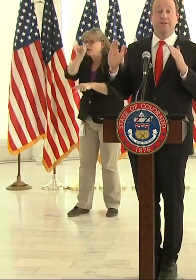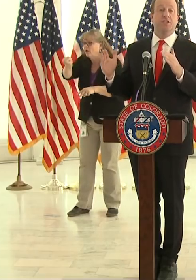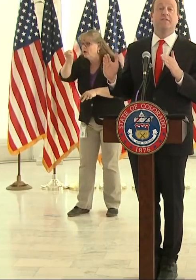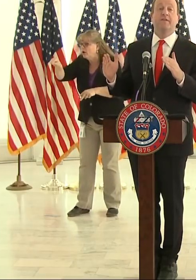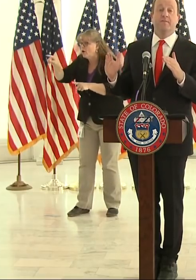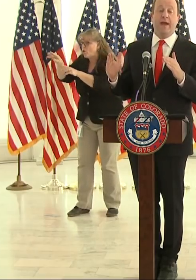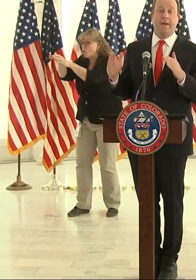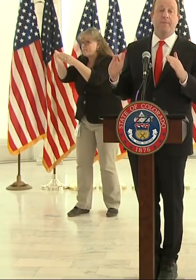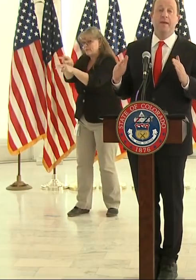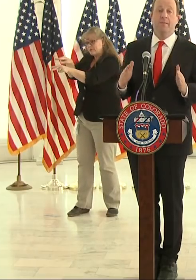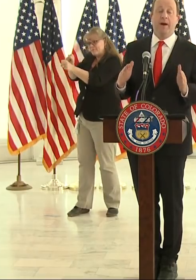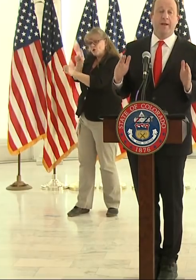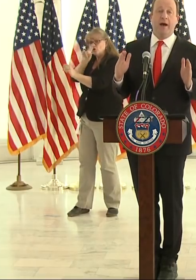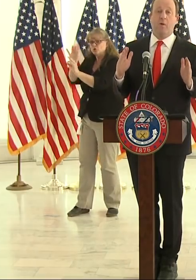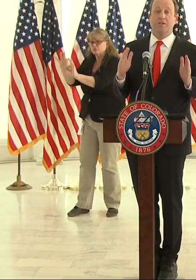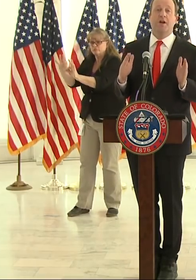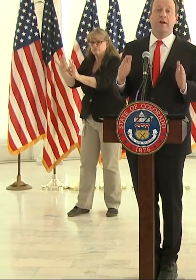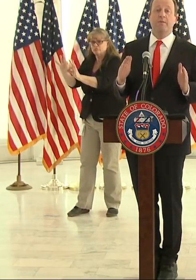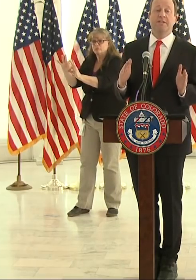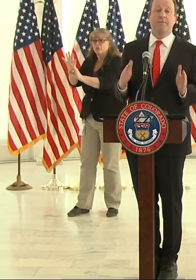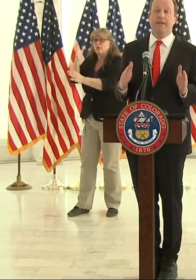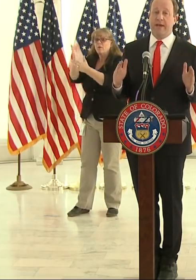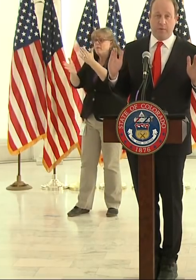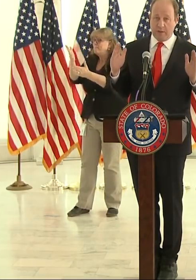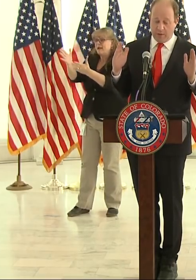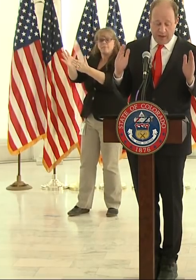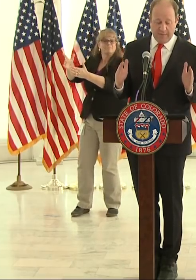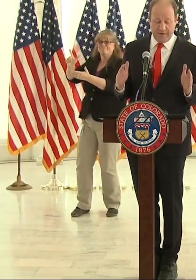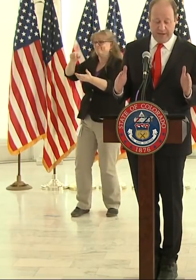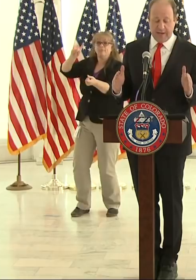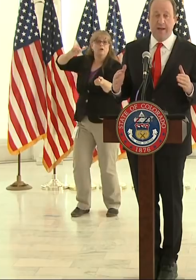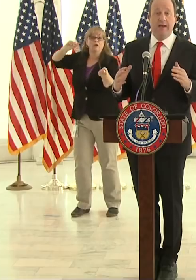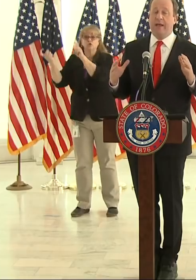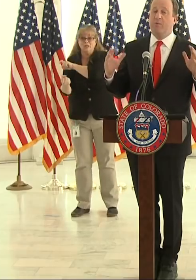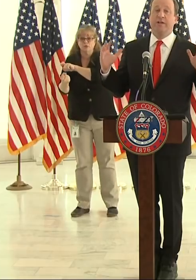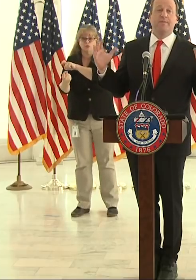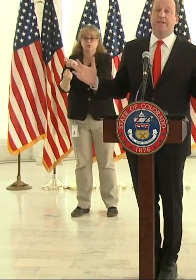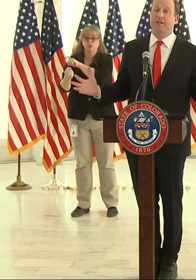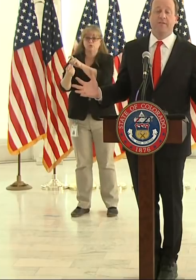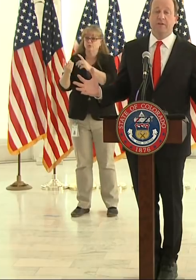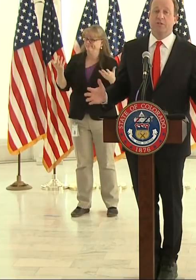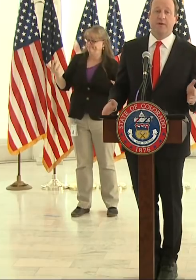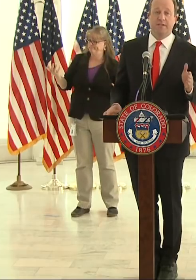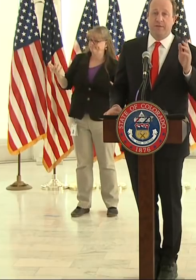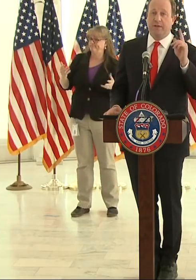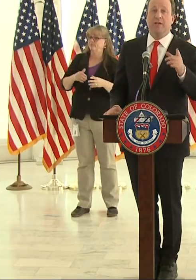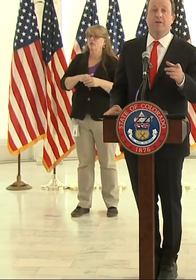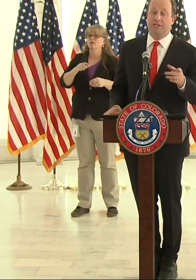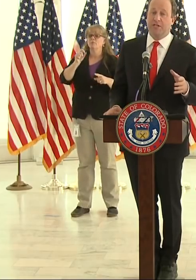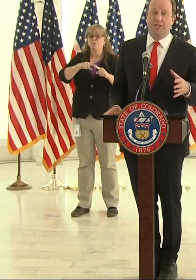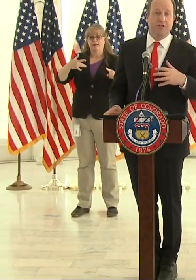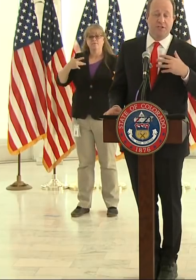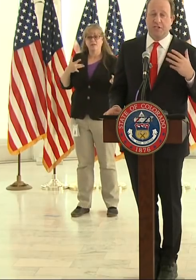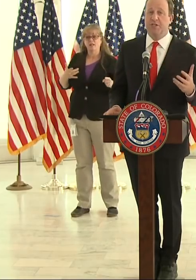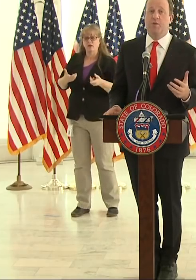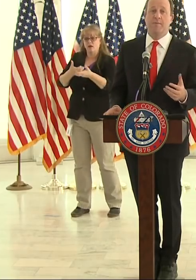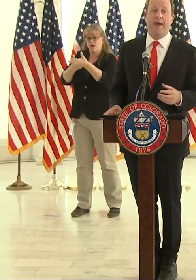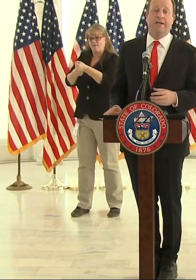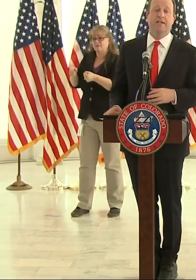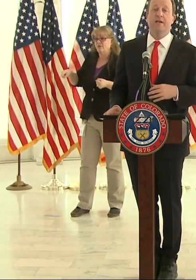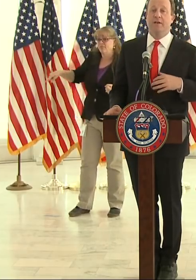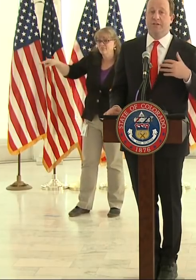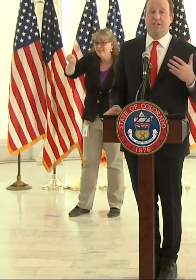this could even shift over May. But we're starting with something that we're confident in. It really depends on individual responsibility. Your decisions, your decision